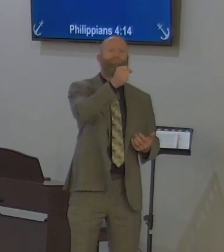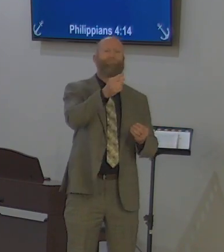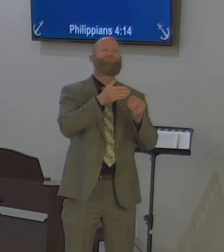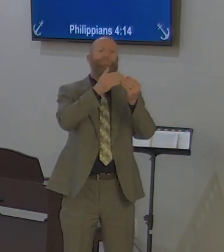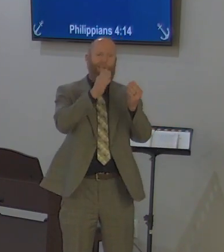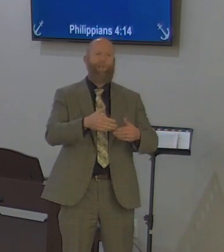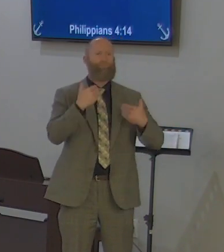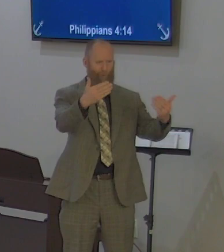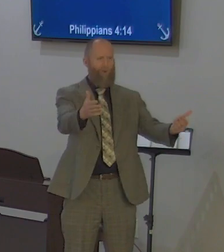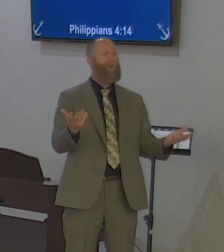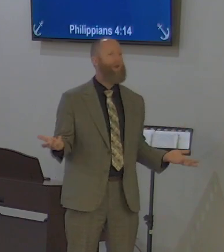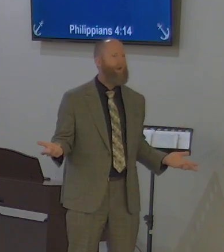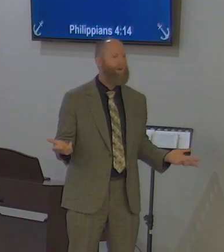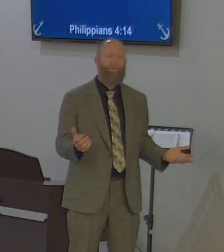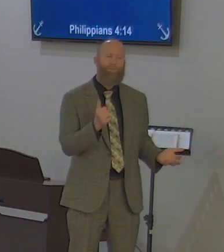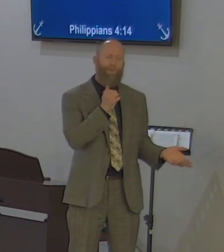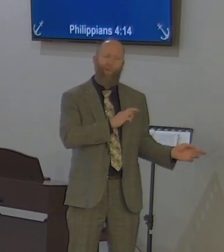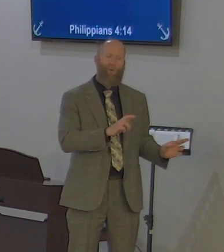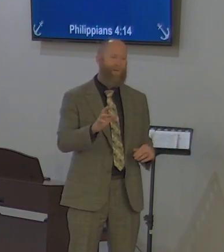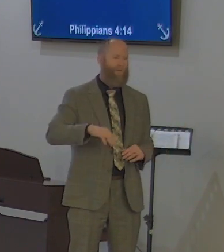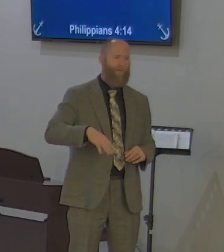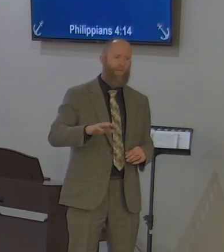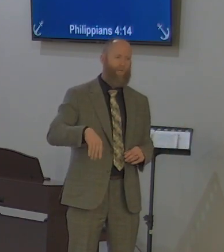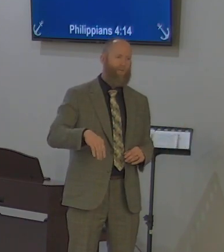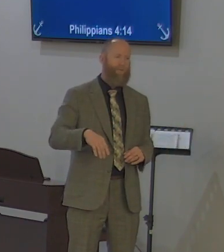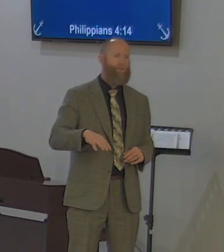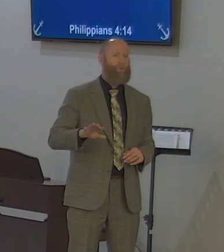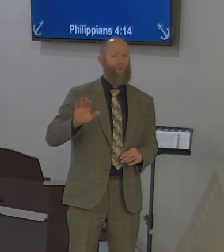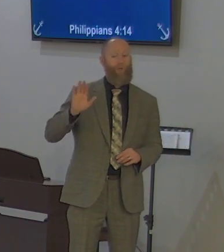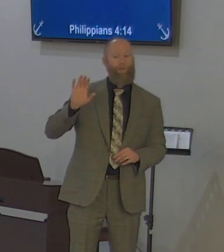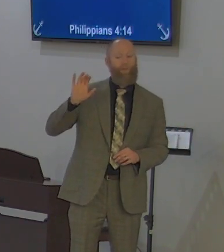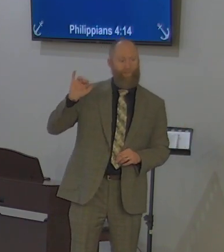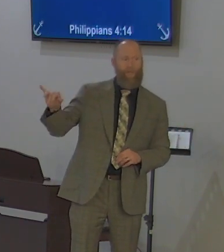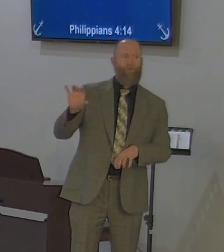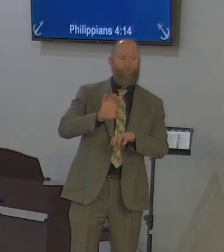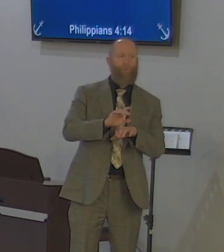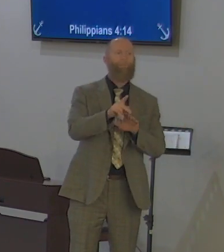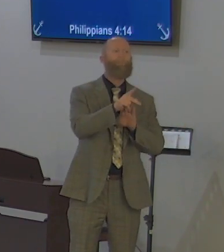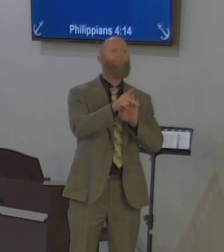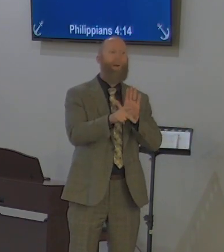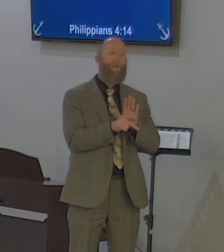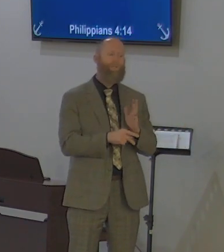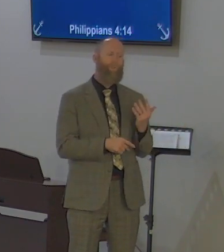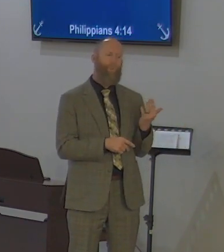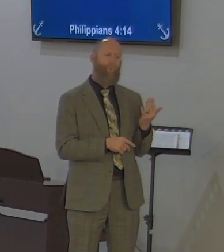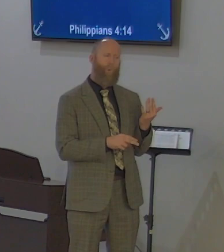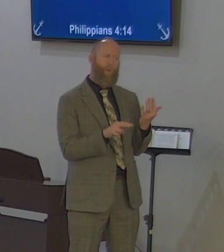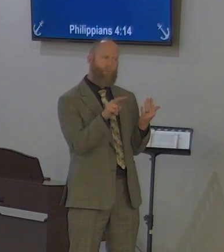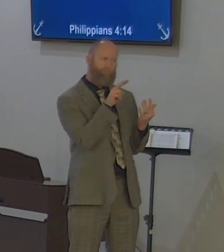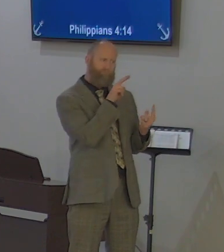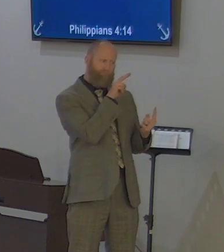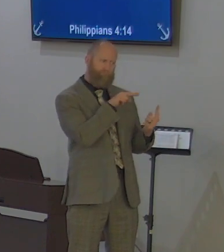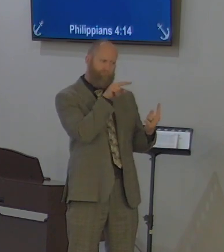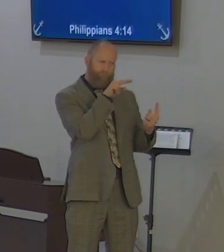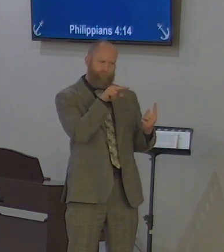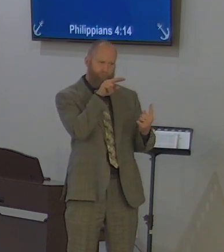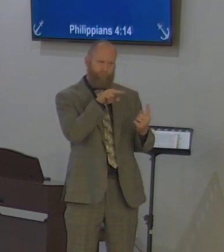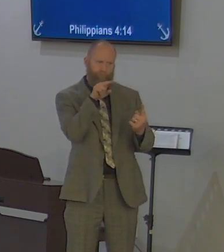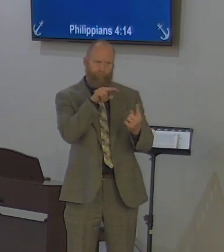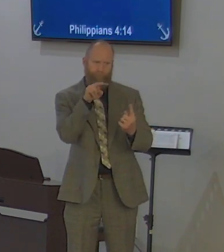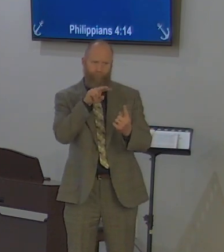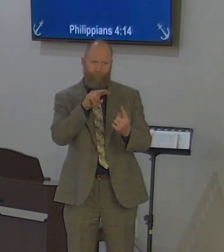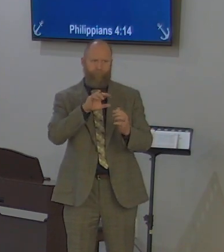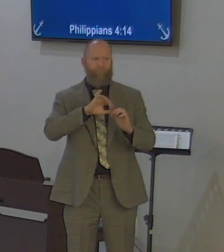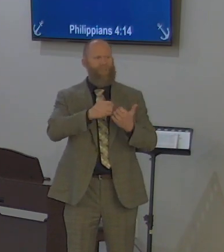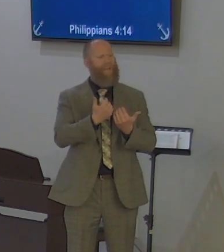spiritually. So we have that little policy. And part of getting to know folks is to recognize both